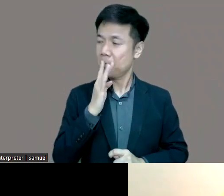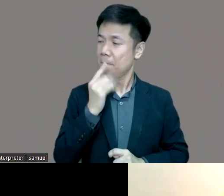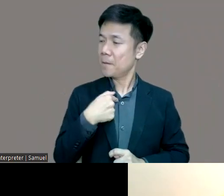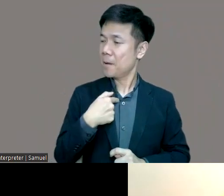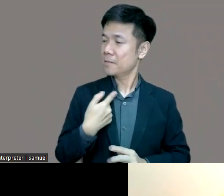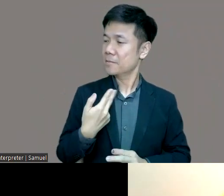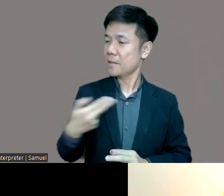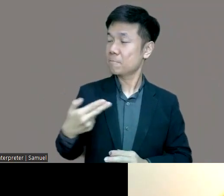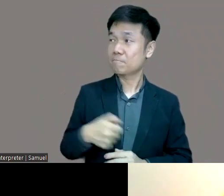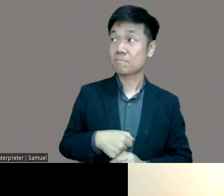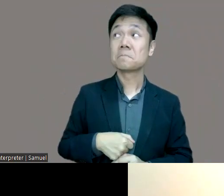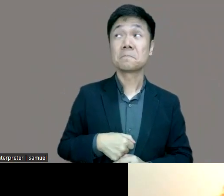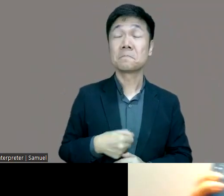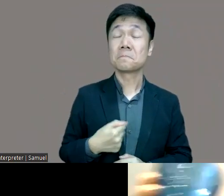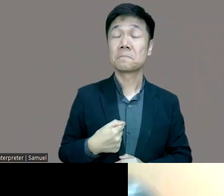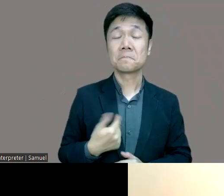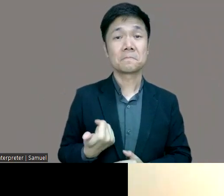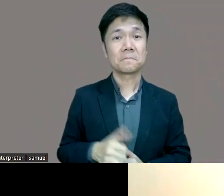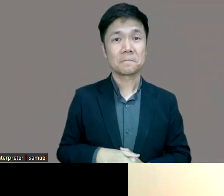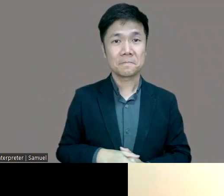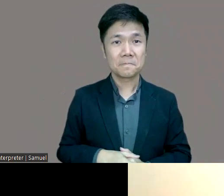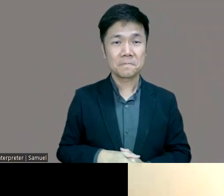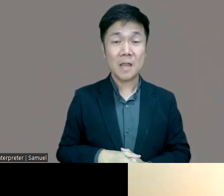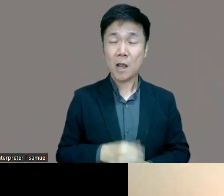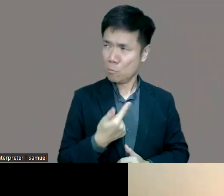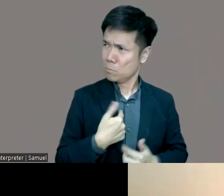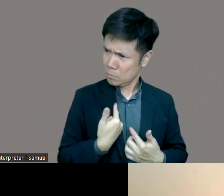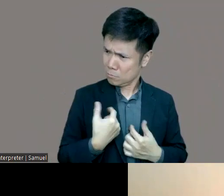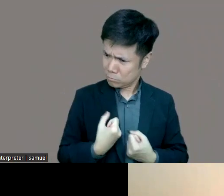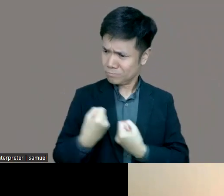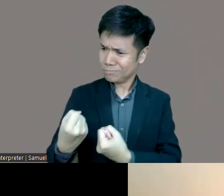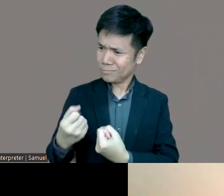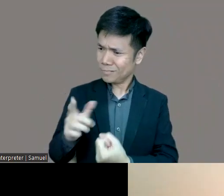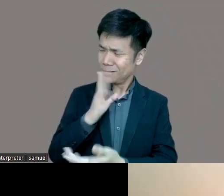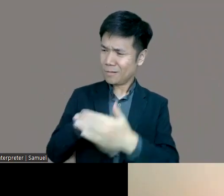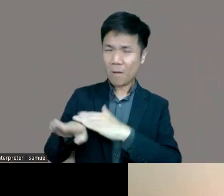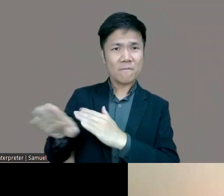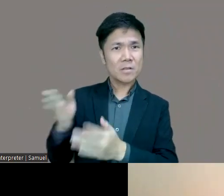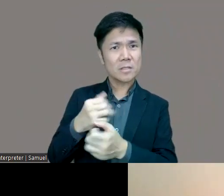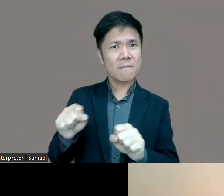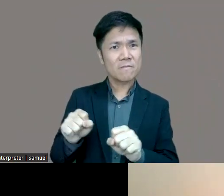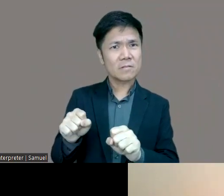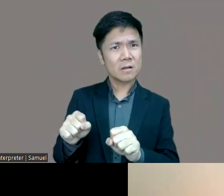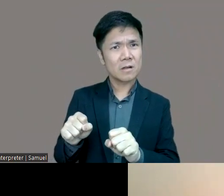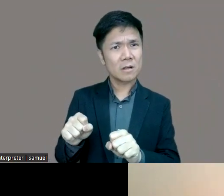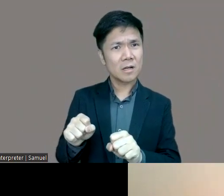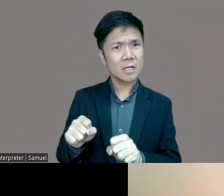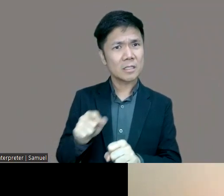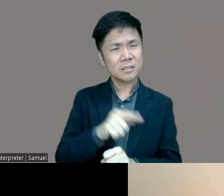or asking for an asylum procedure on behalf of someone and using it in a negative